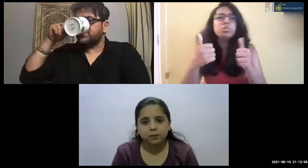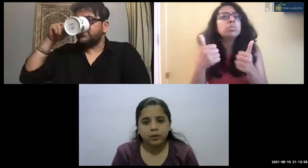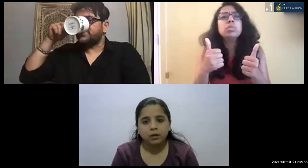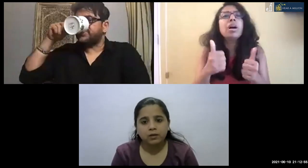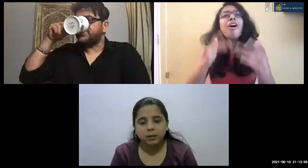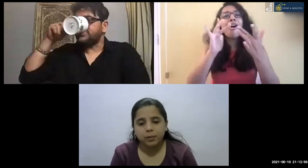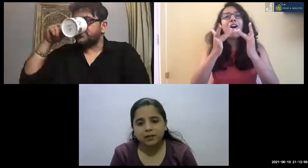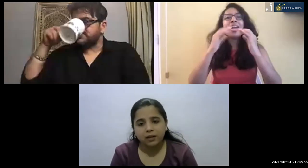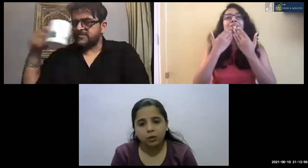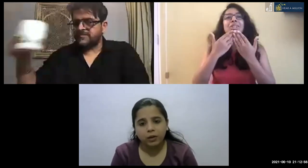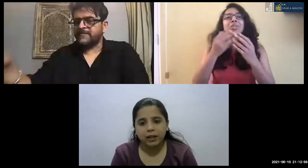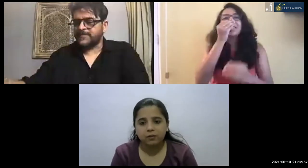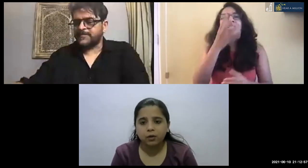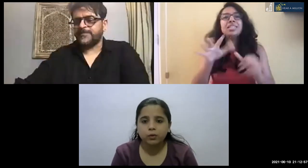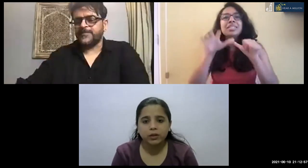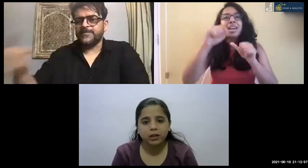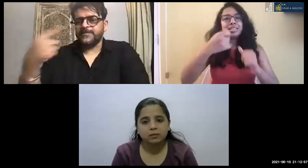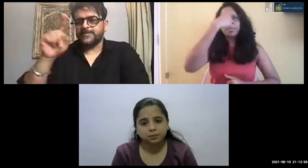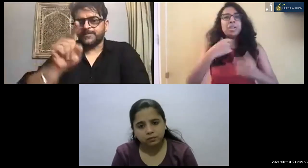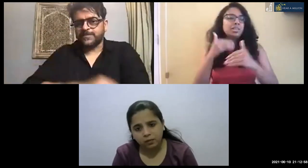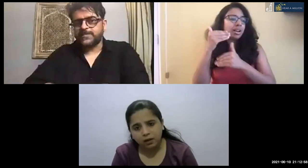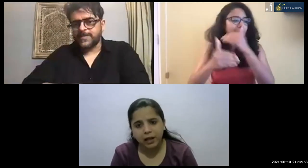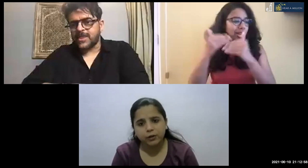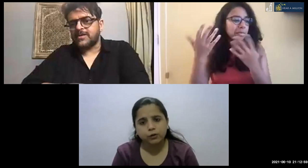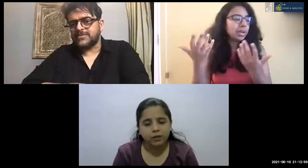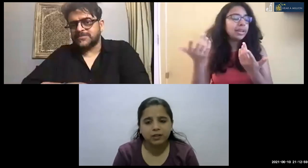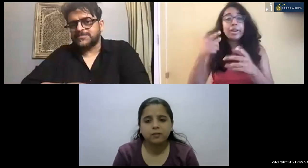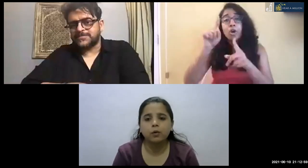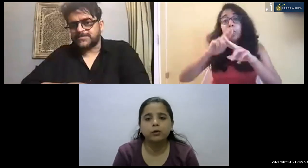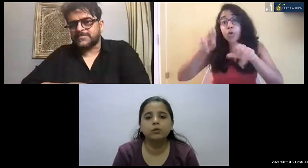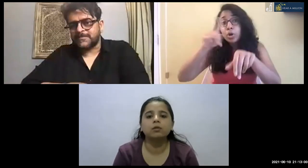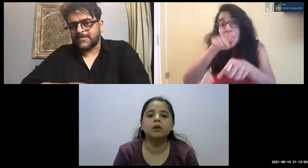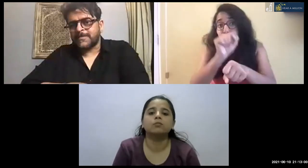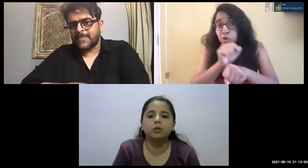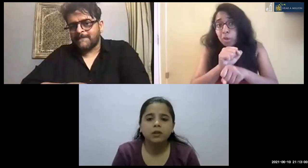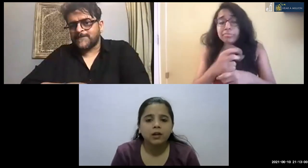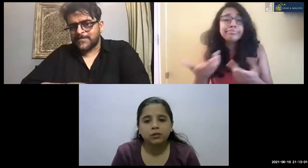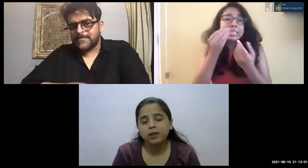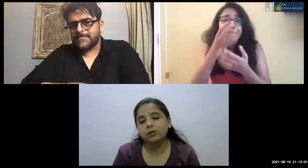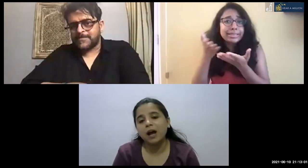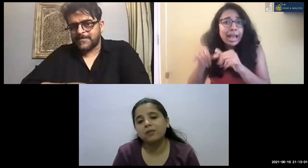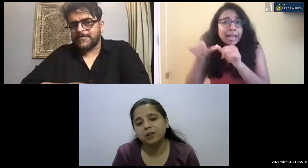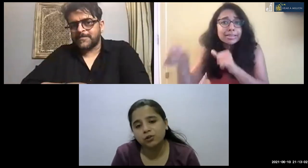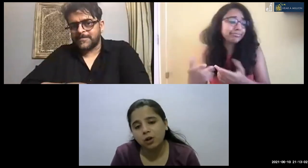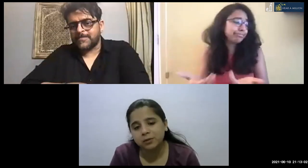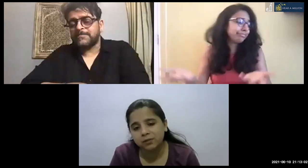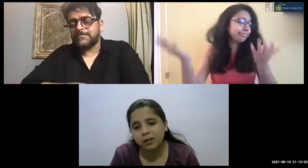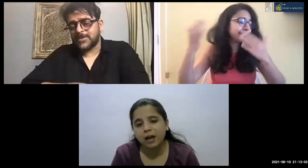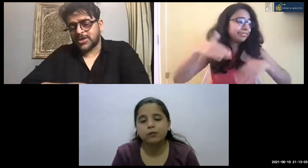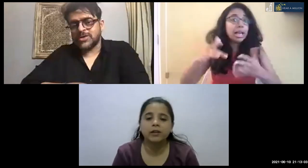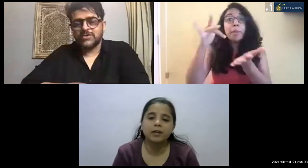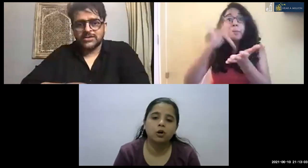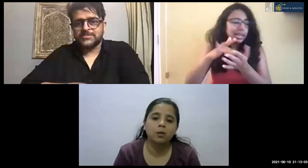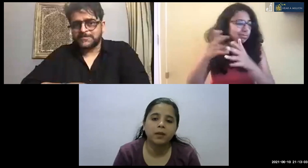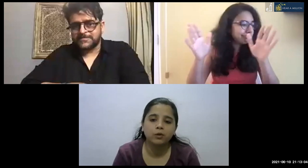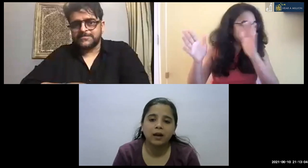things. Some people think, okay, can we go to the Gallaudet University if you want to learn more? So you have other jobs as well. You